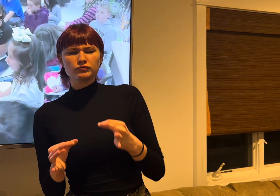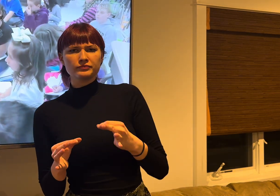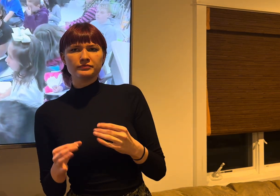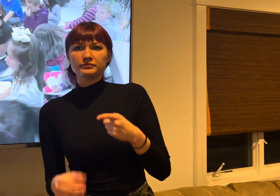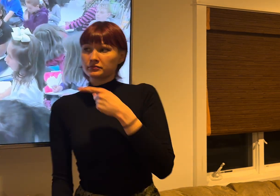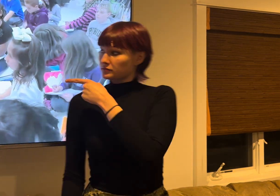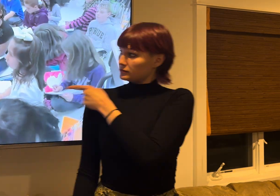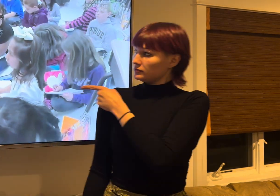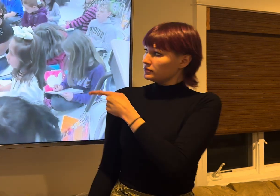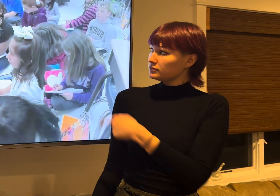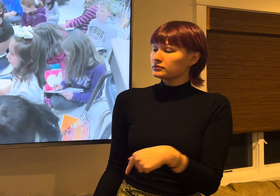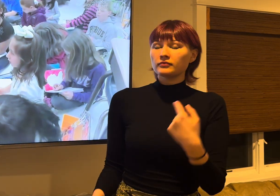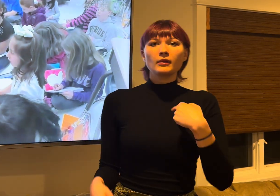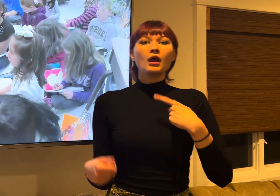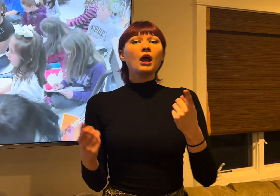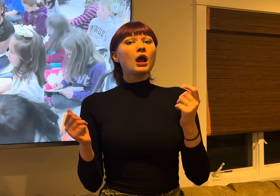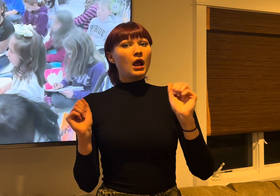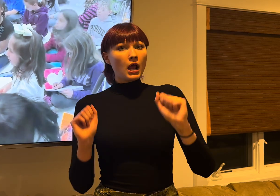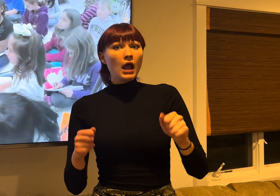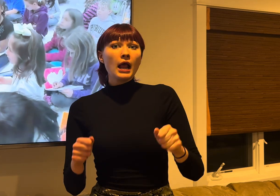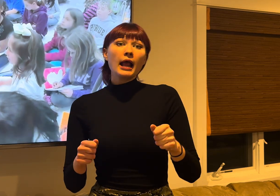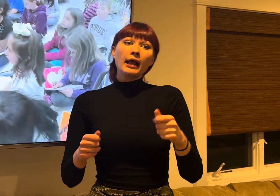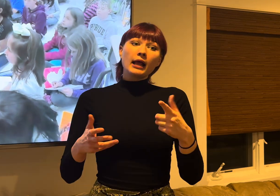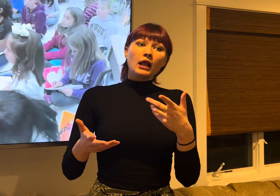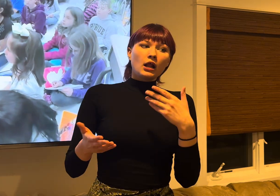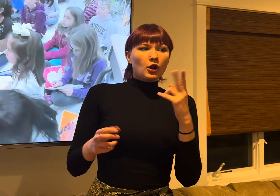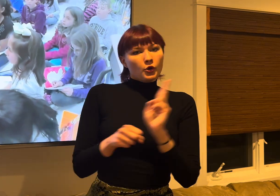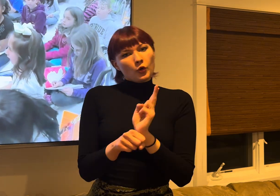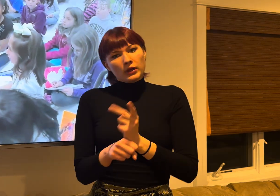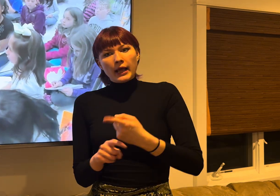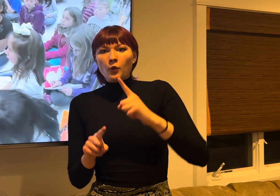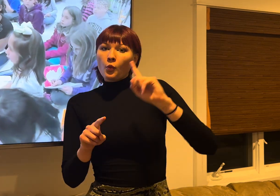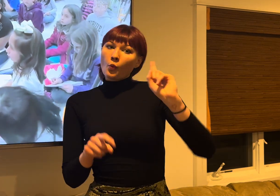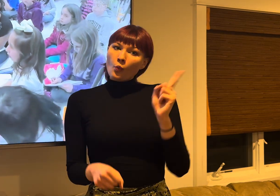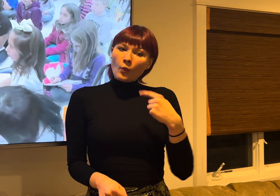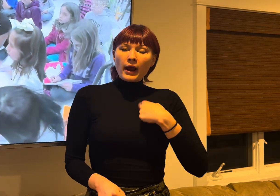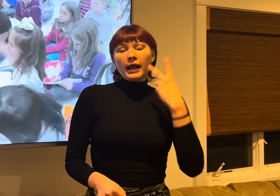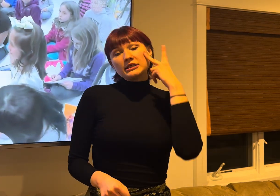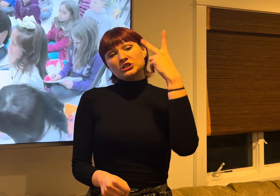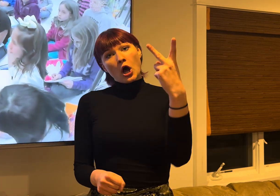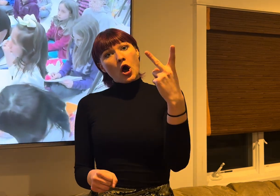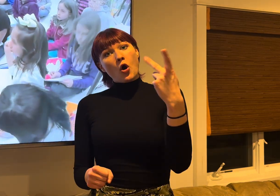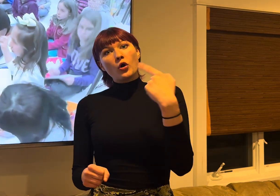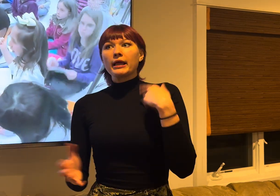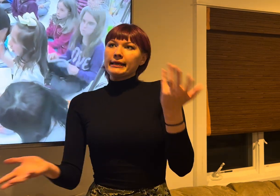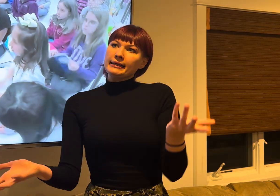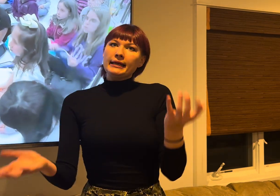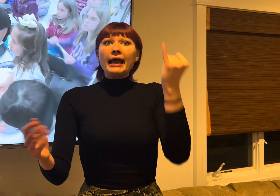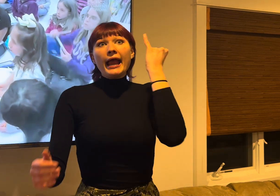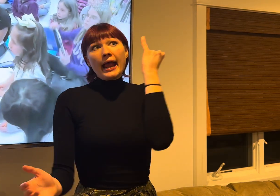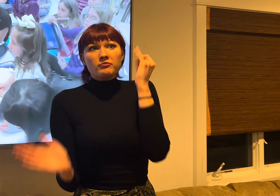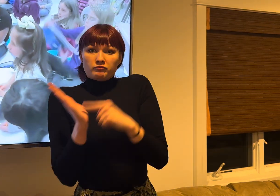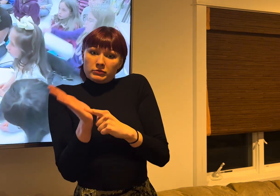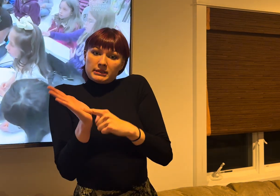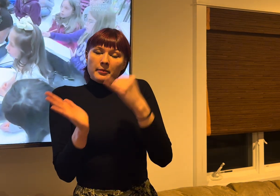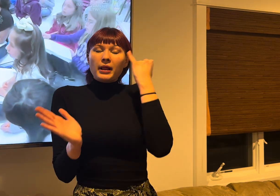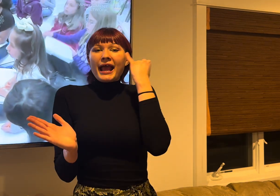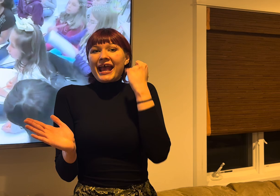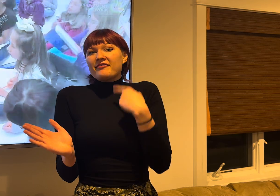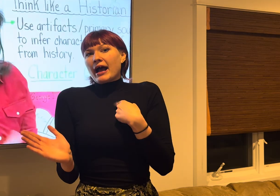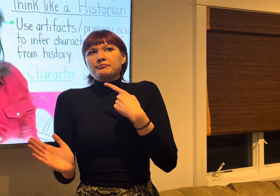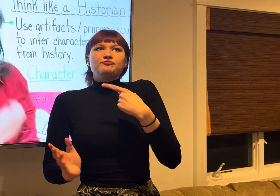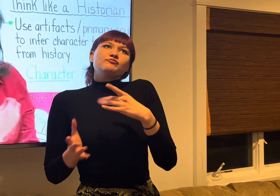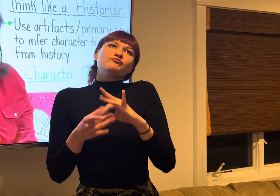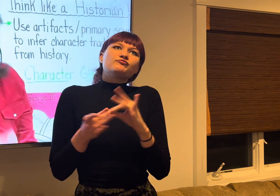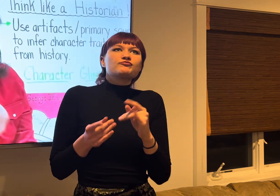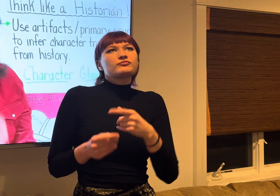tell where you saw what you're saying. Like if I said the sky is blue, I would have to show you the sky. Okay, so you have to